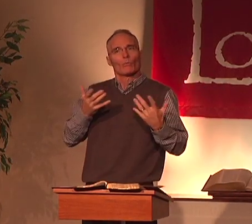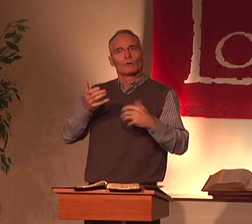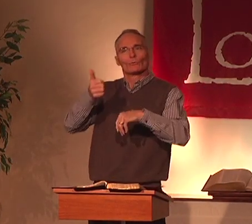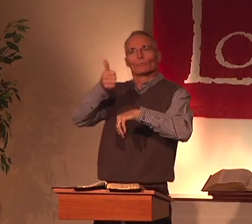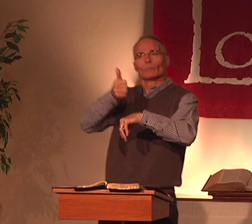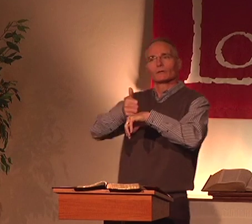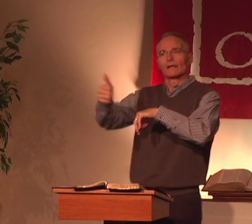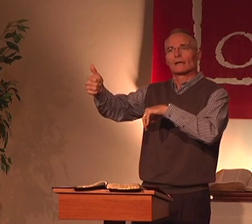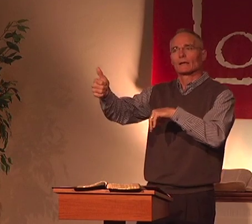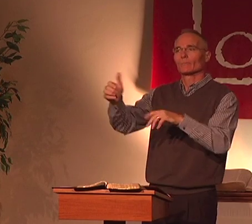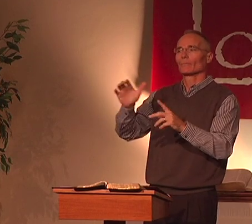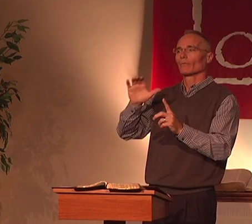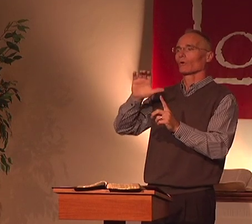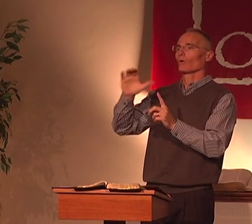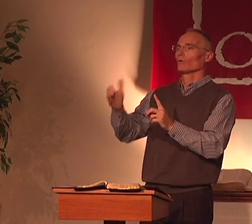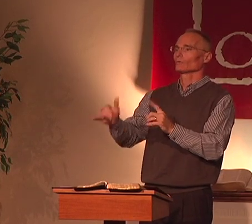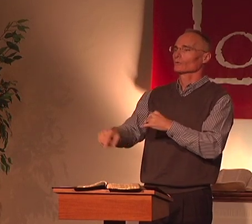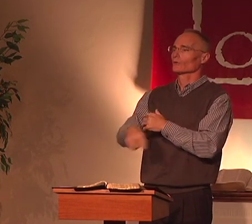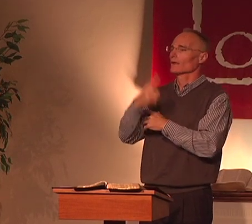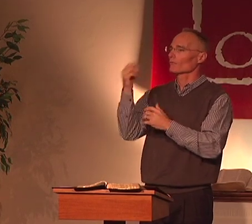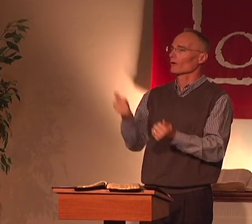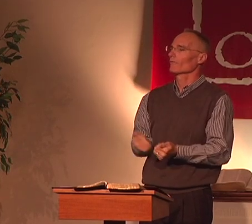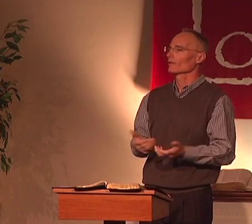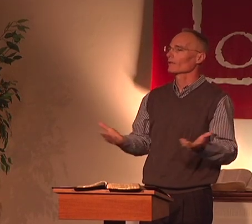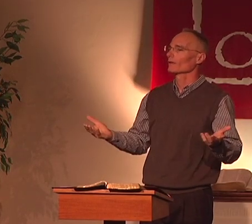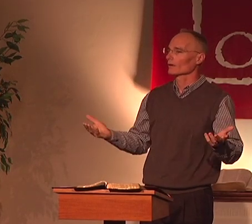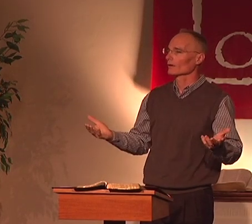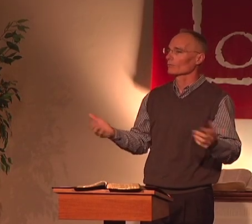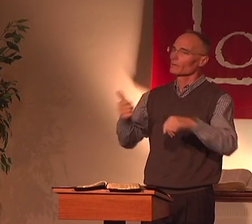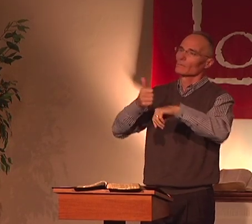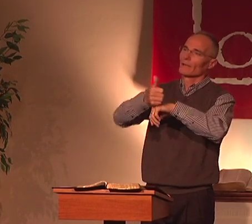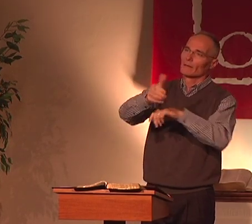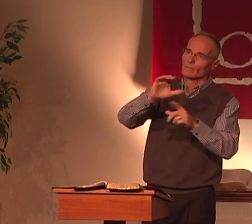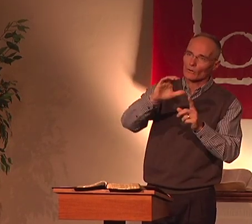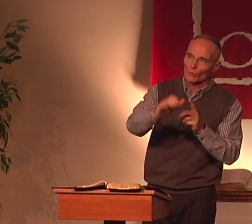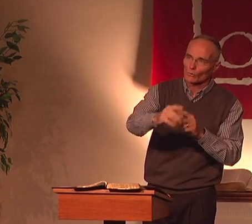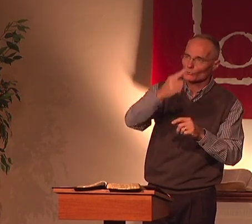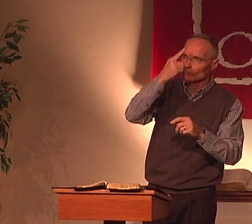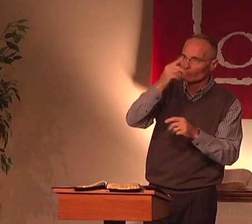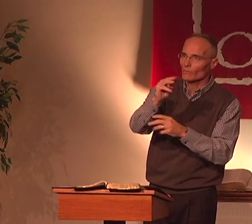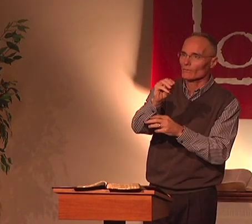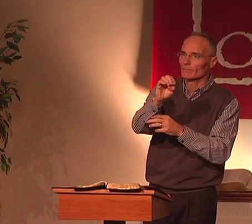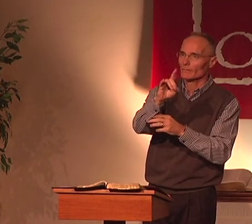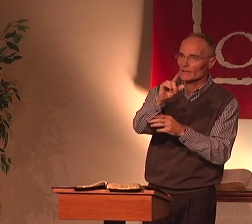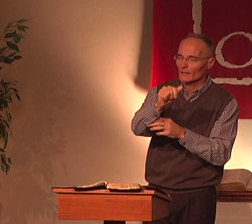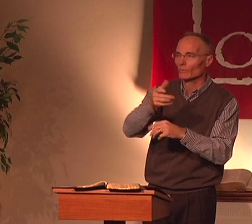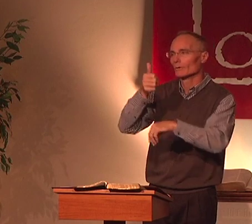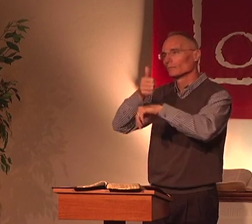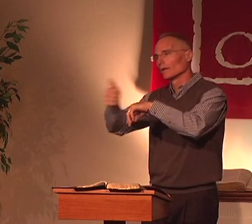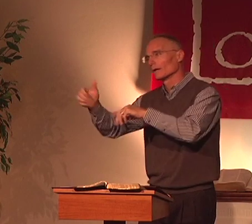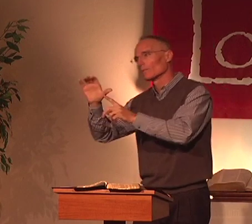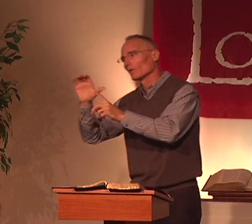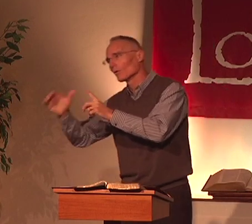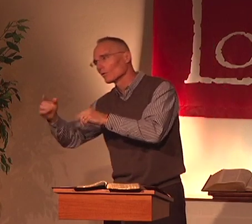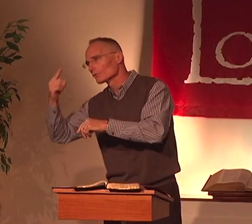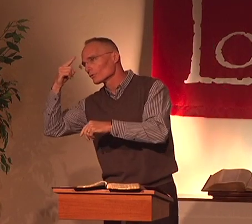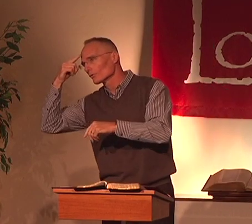And I know We want to Blame the culture Today Blame it for Everything Blame the culture Blame the